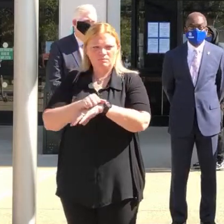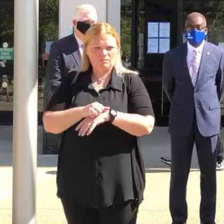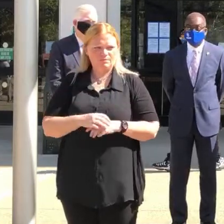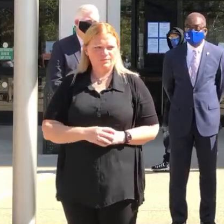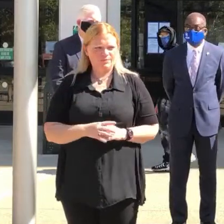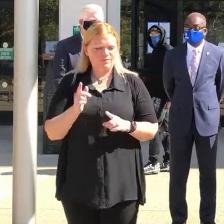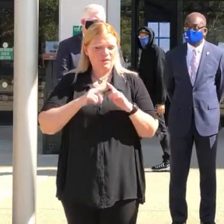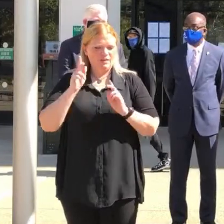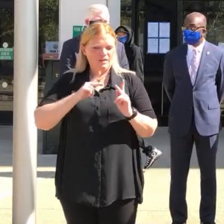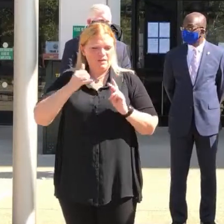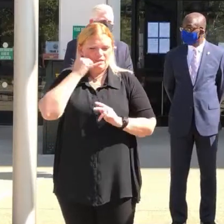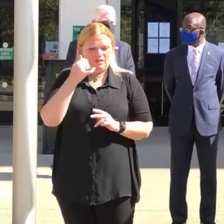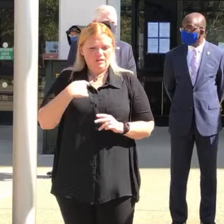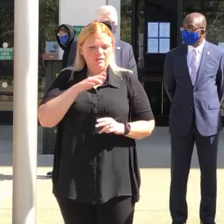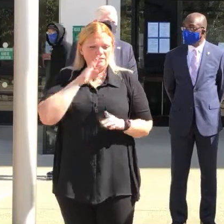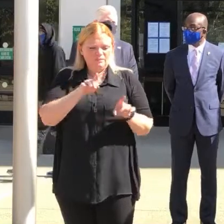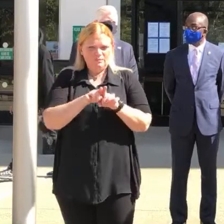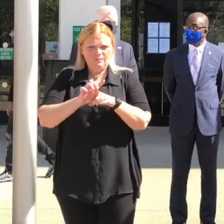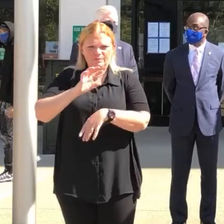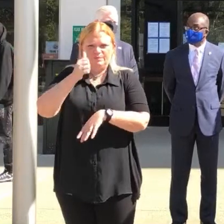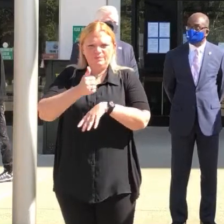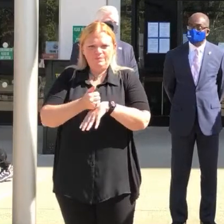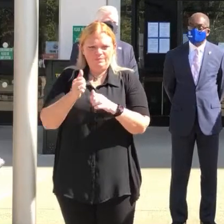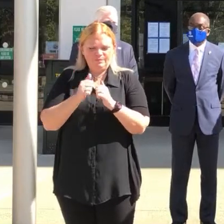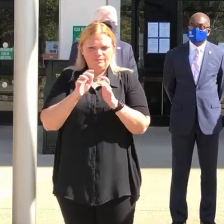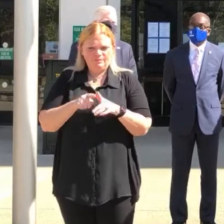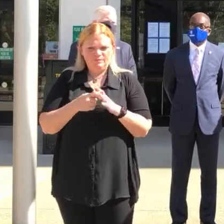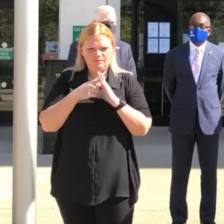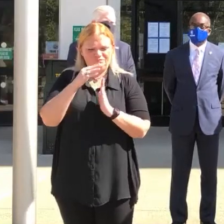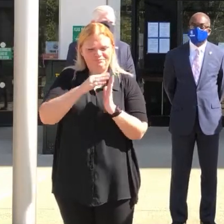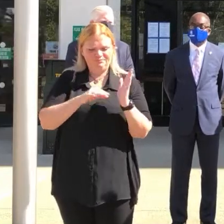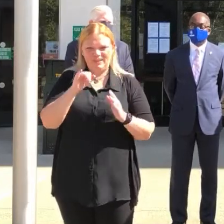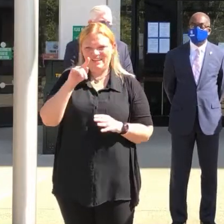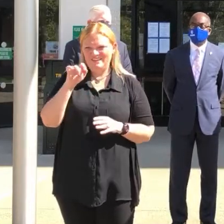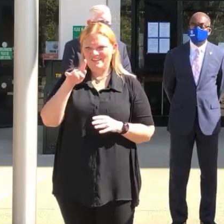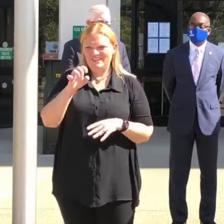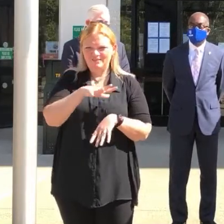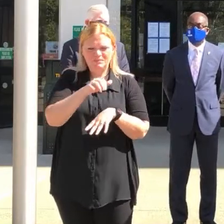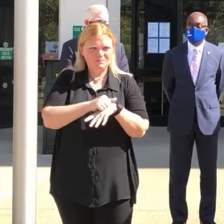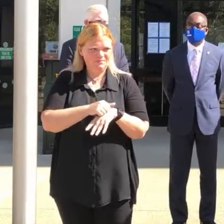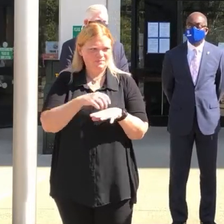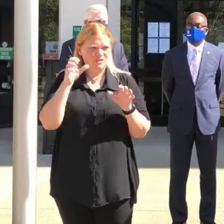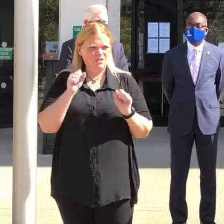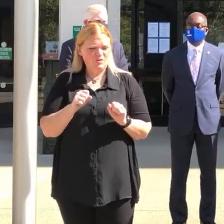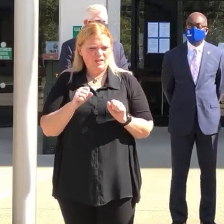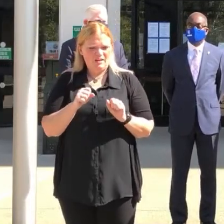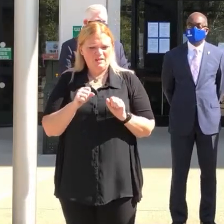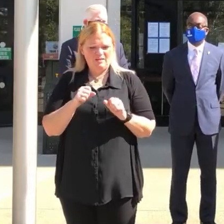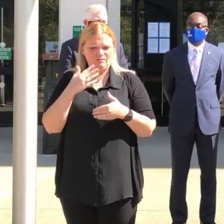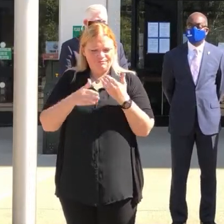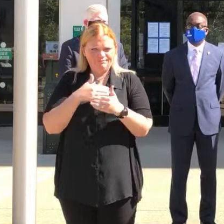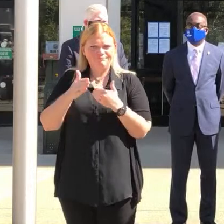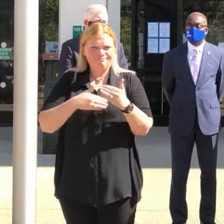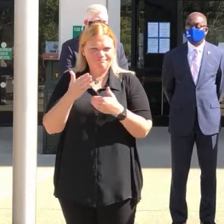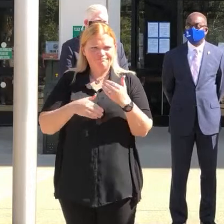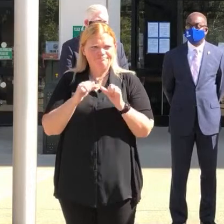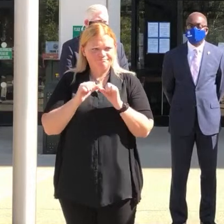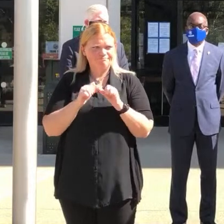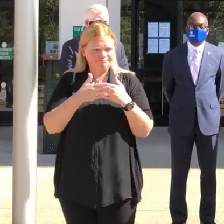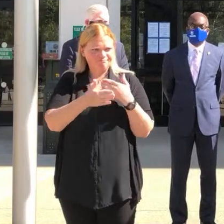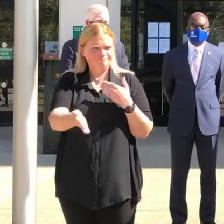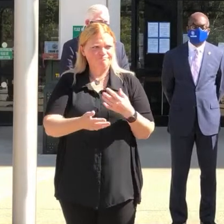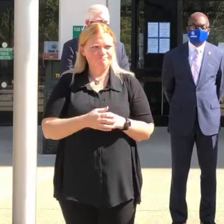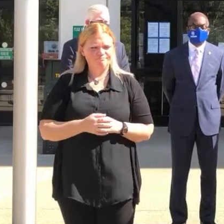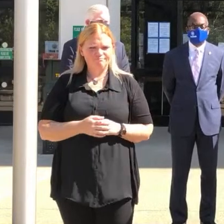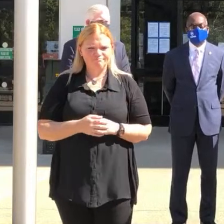When folks call, we will also set them up with their initial intake appointment so that they can keep the process moving forward. Those